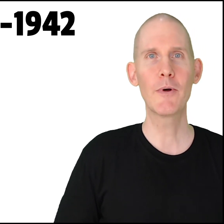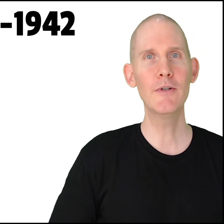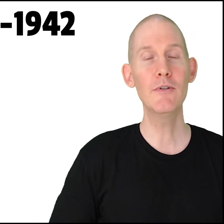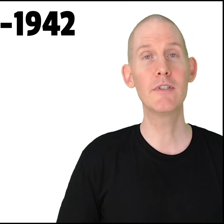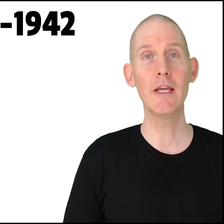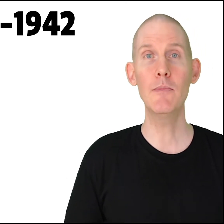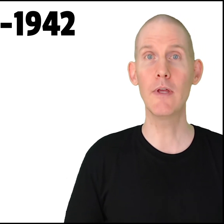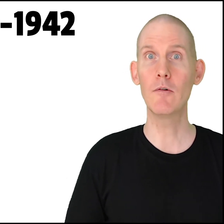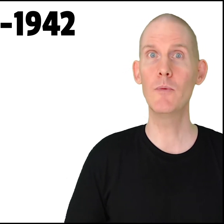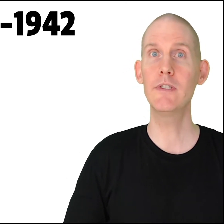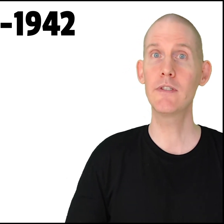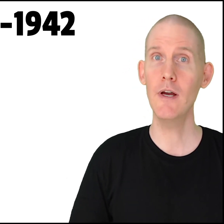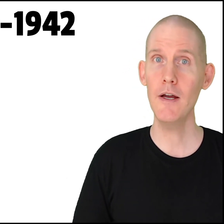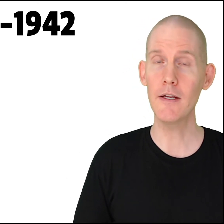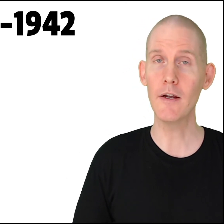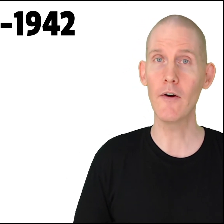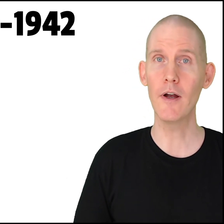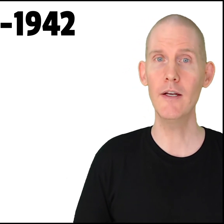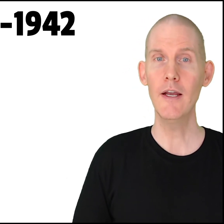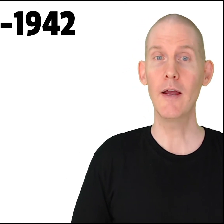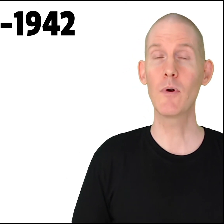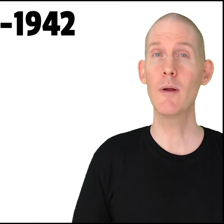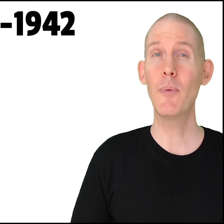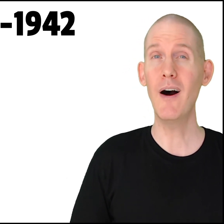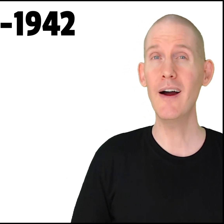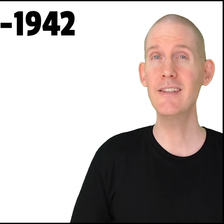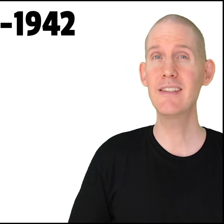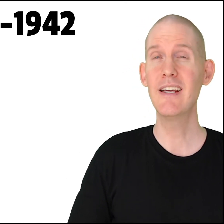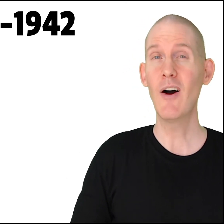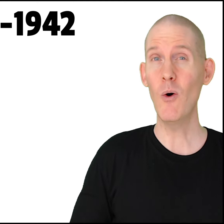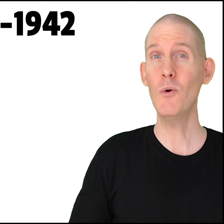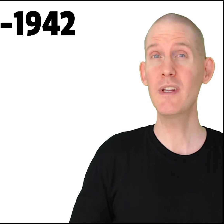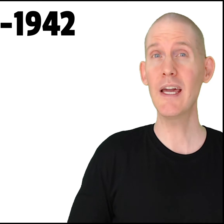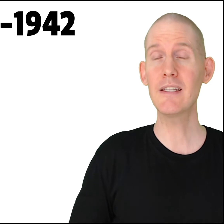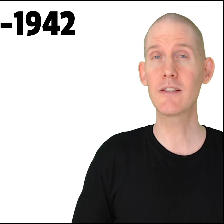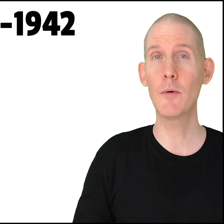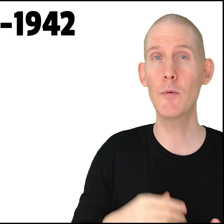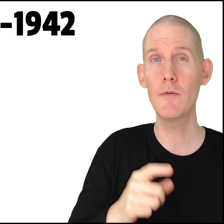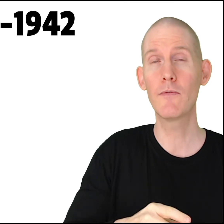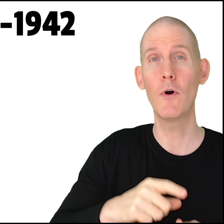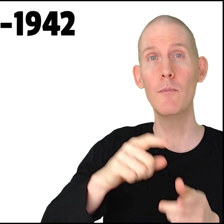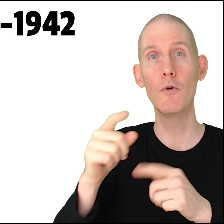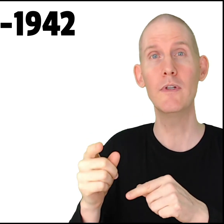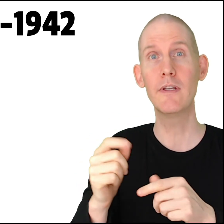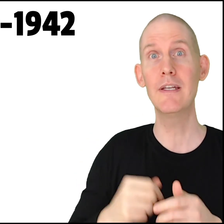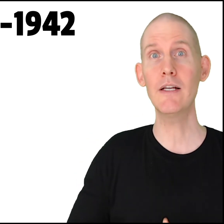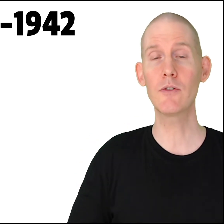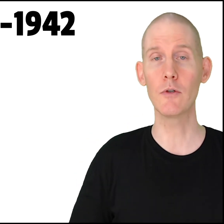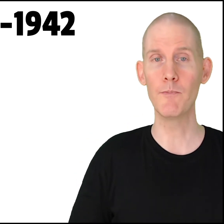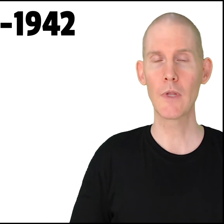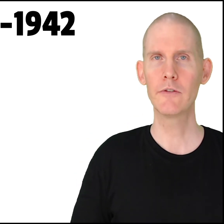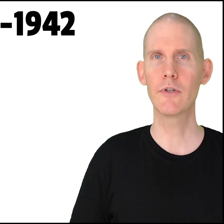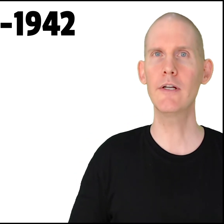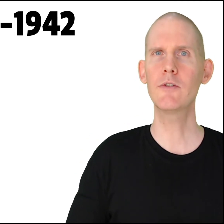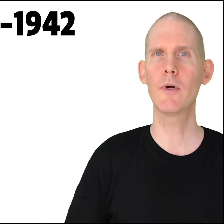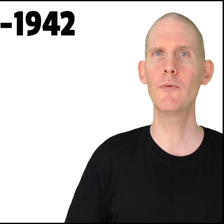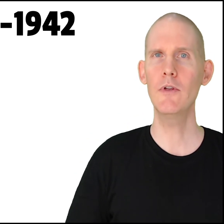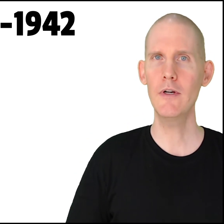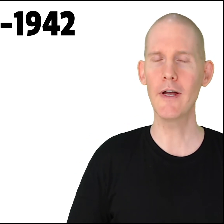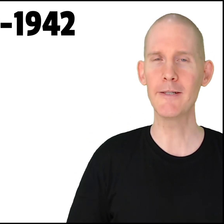do the same thing when we sign, all right? And we're going to pause, hold the last number before moving to the next group. So here's what it would look like.